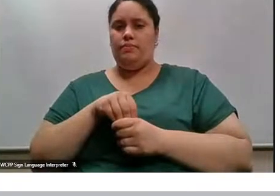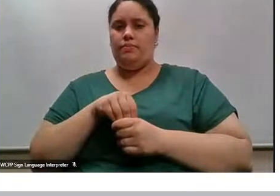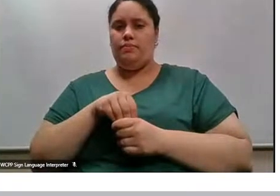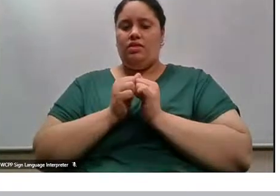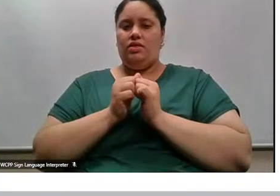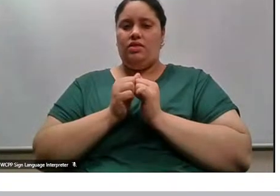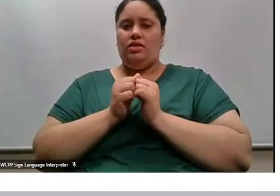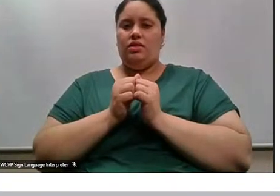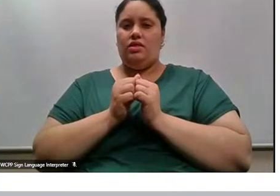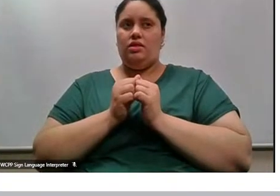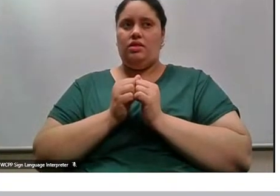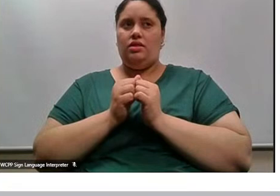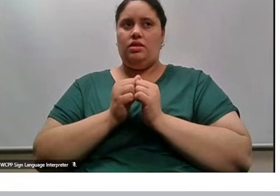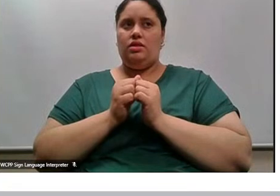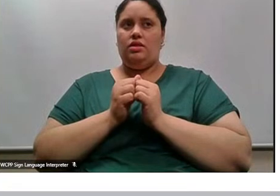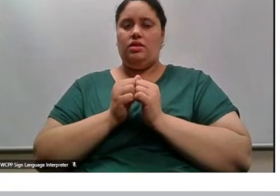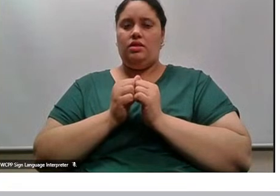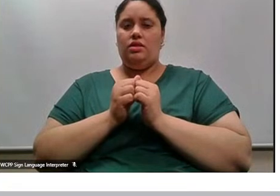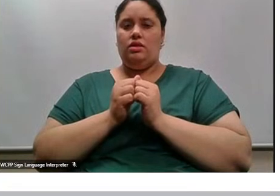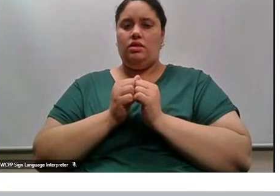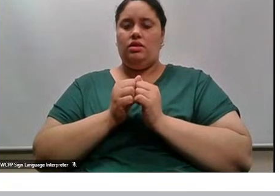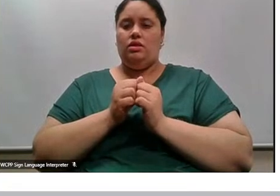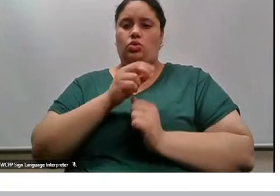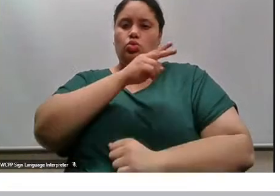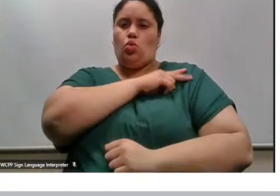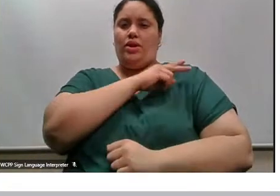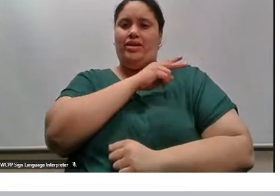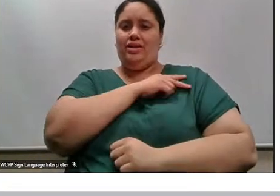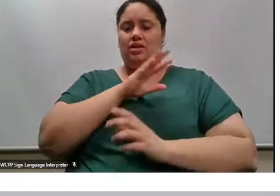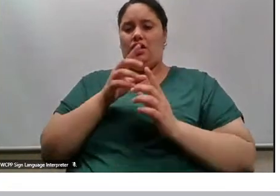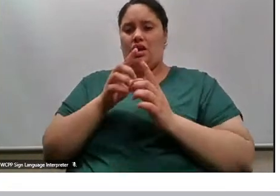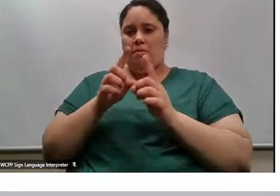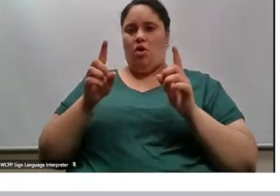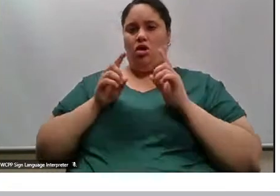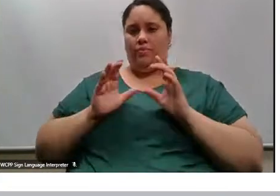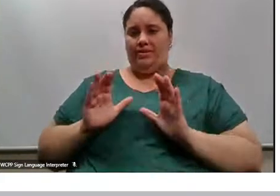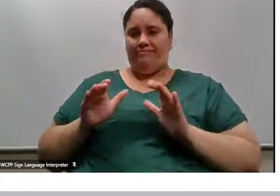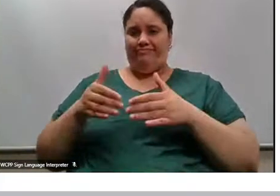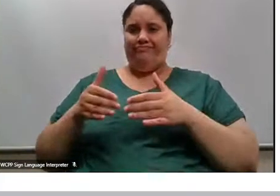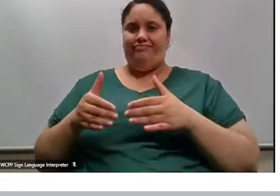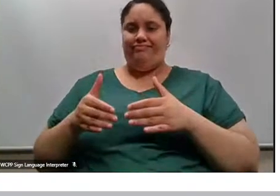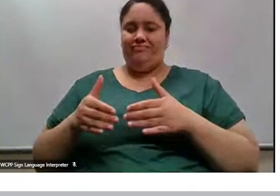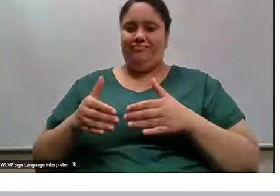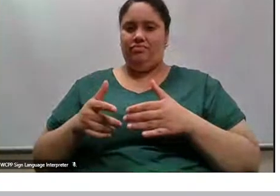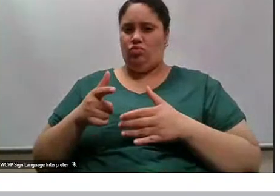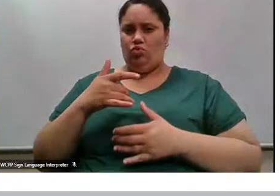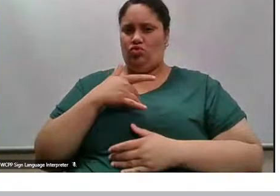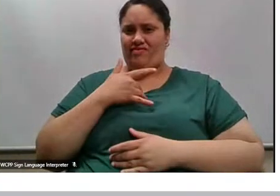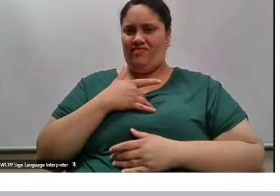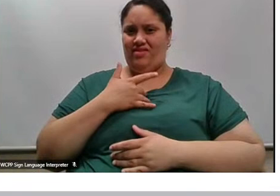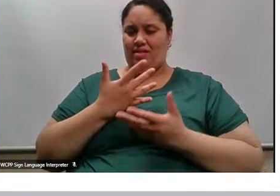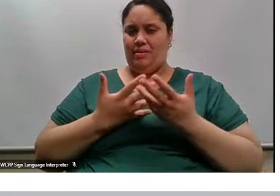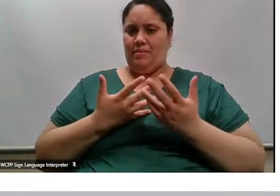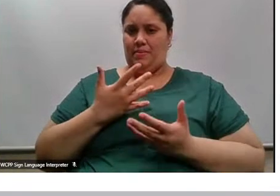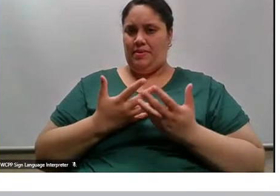security kind of a cluster department. And now, don't you think maybe